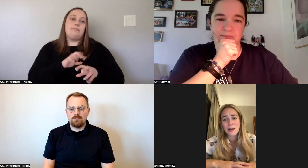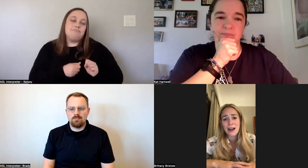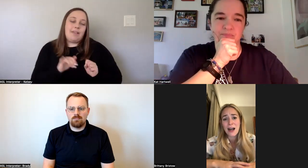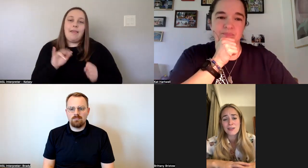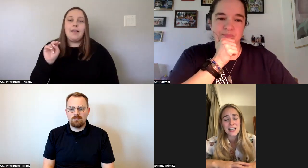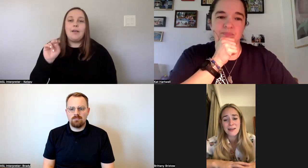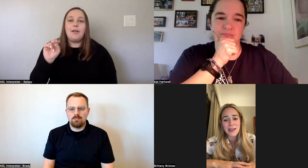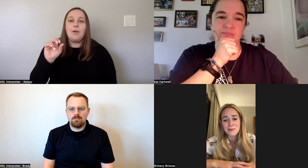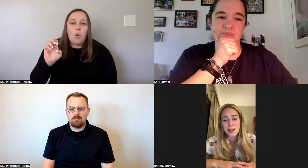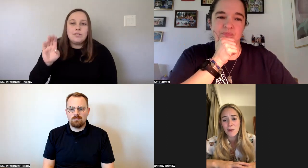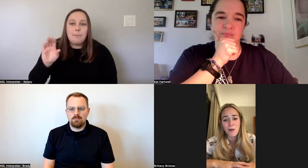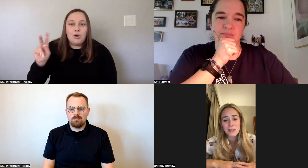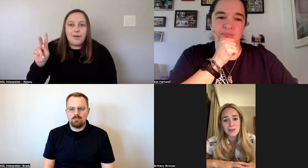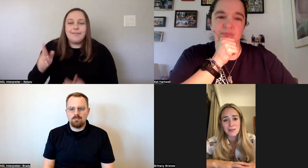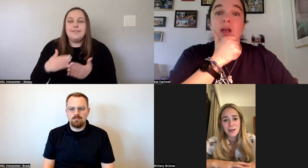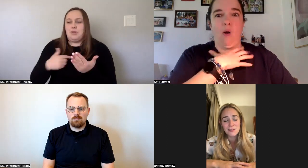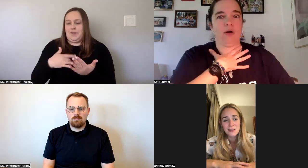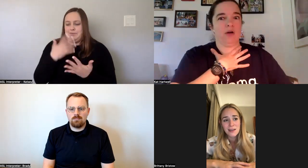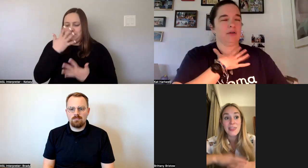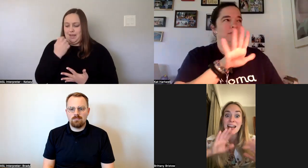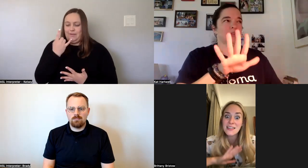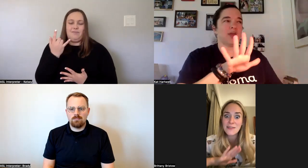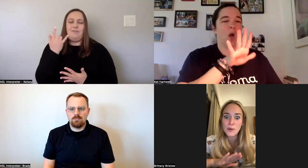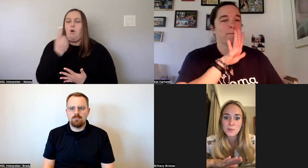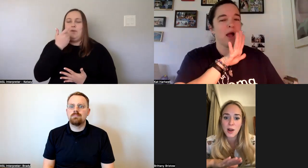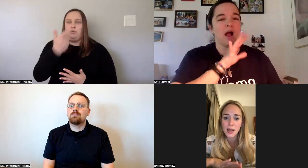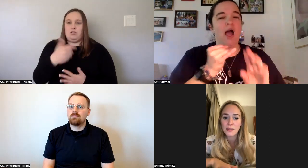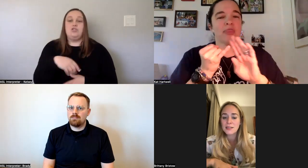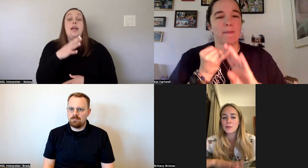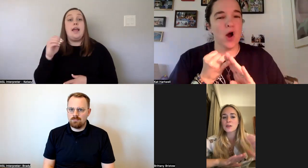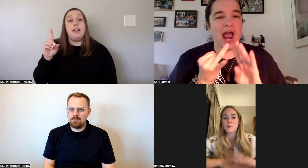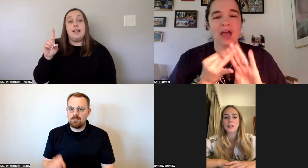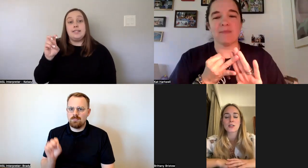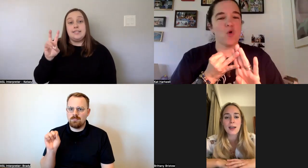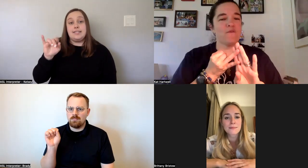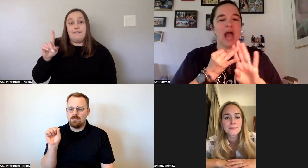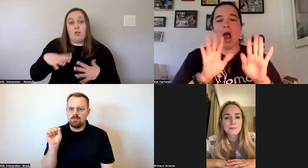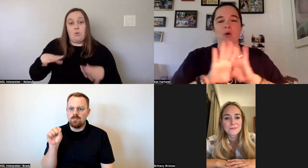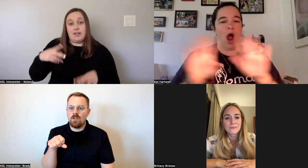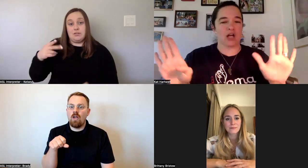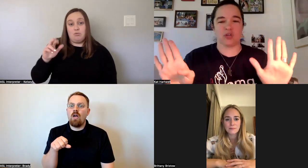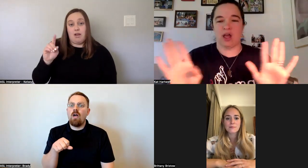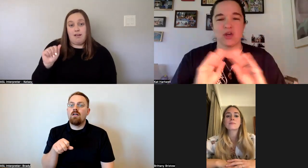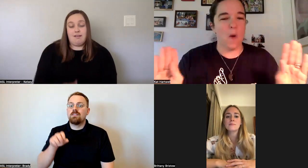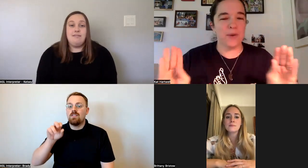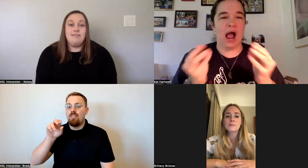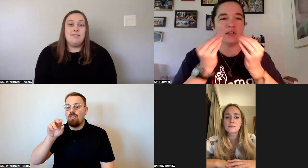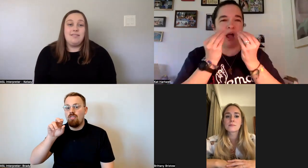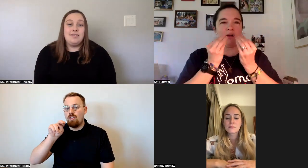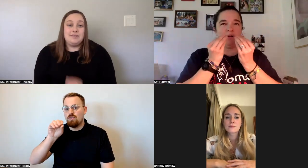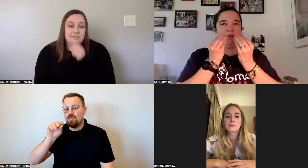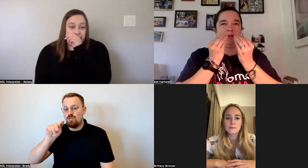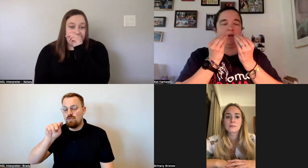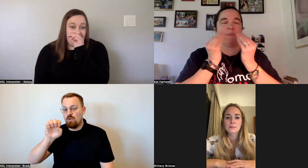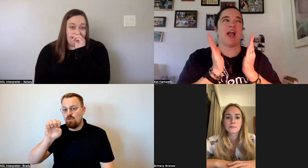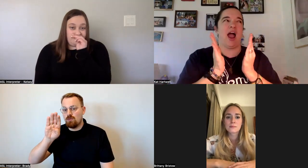which no matter how sad it makes me, I will always turn it on. Oh, That and The Devil The Wears Notebook. Prada. the Wears book Prada and is the great. movie, I would watch it. The Notebook,